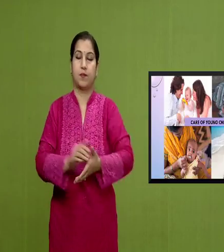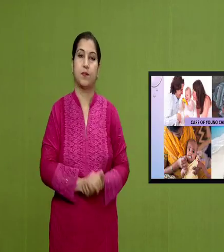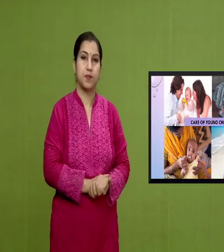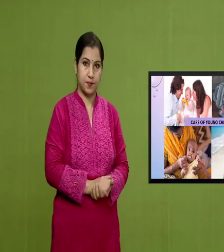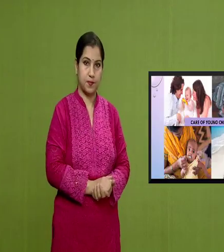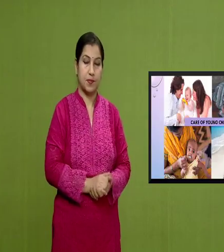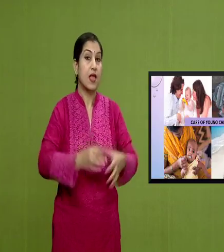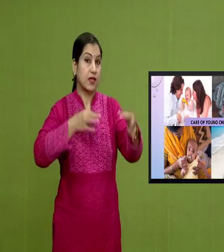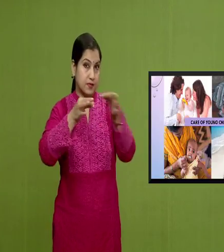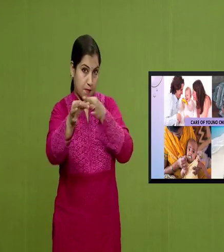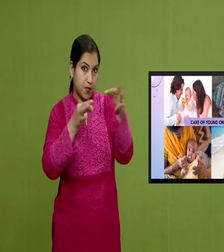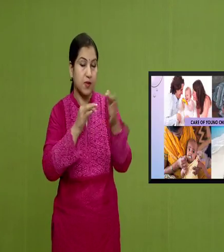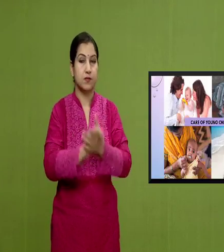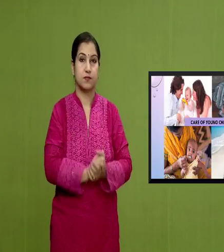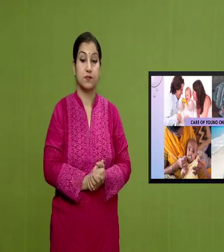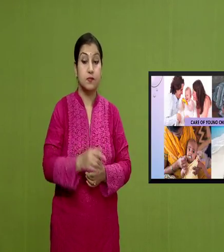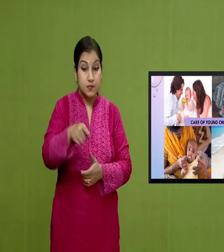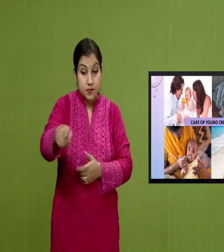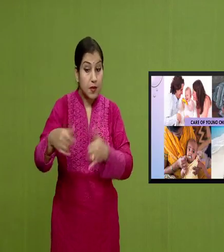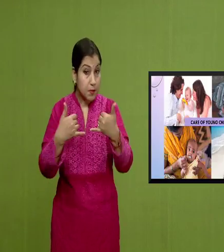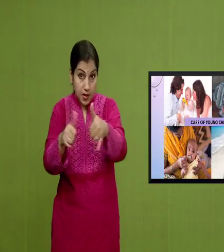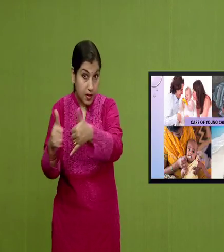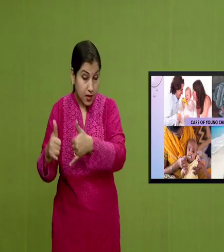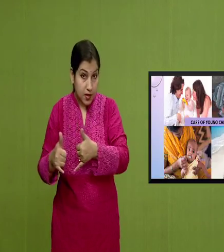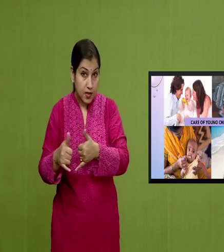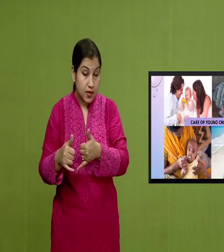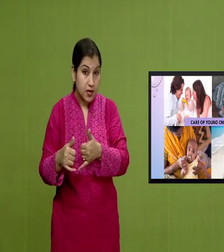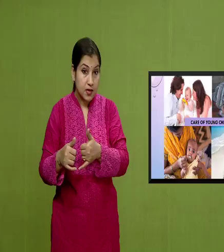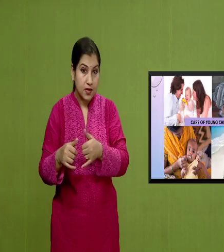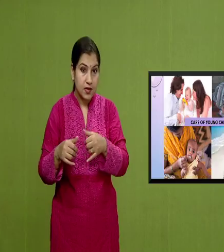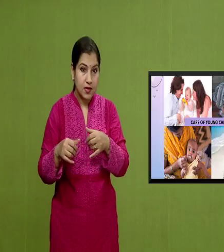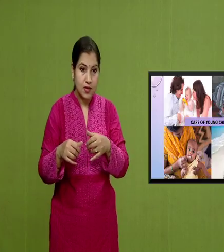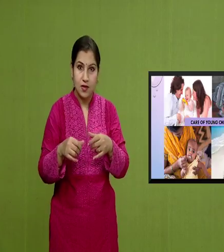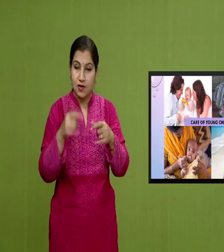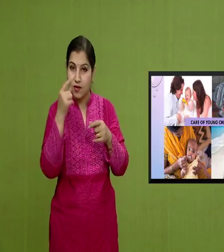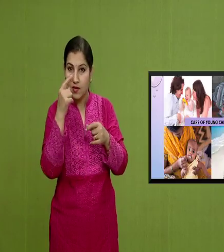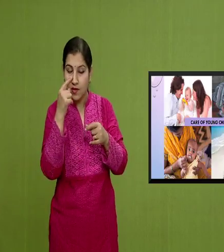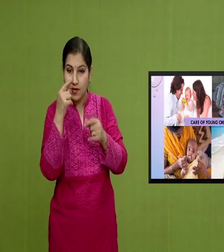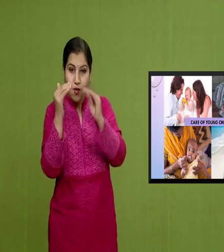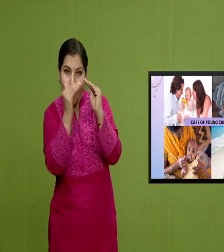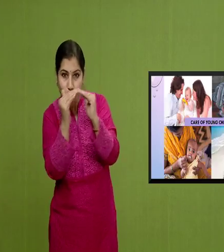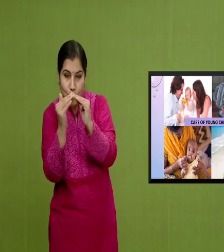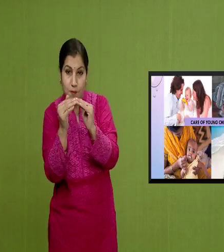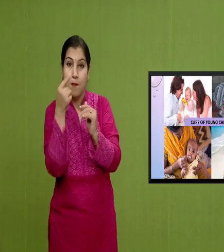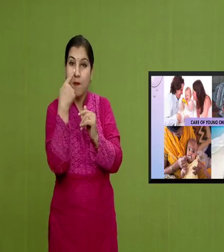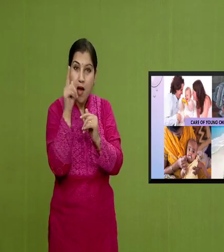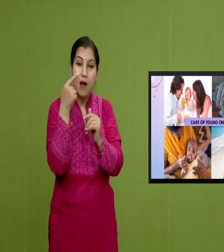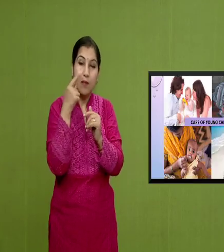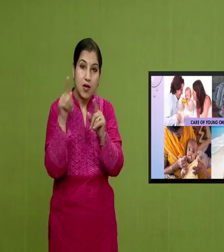For example, they play dollhouse, playground, doctor